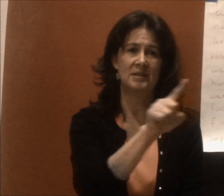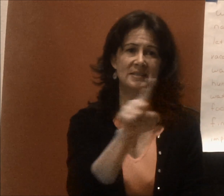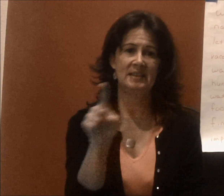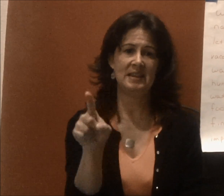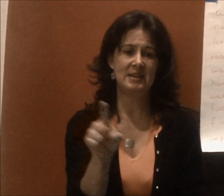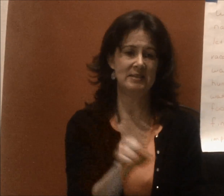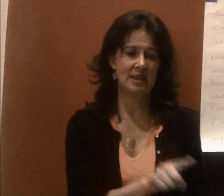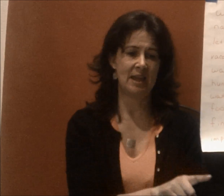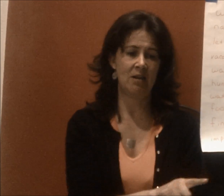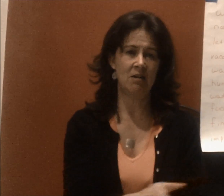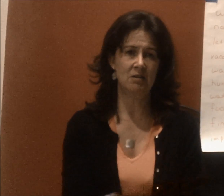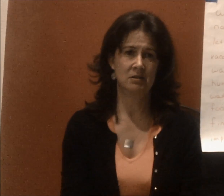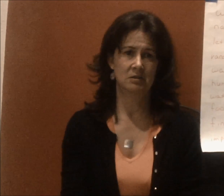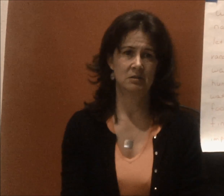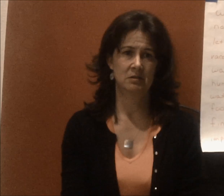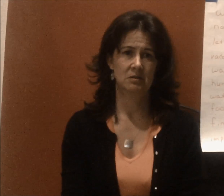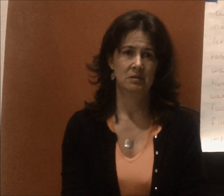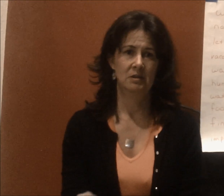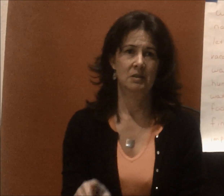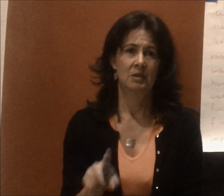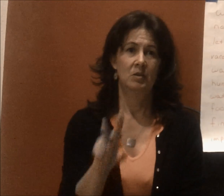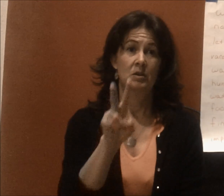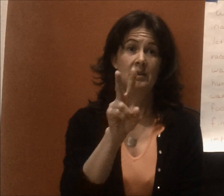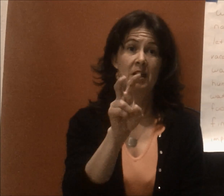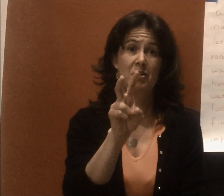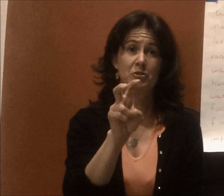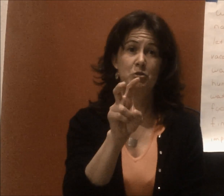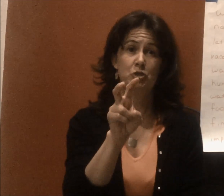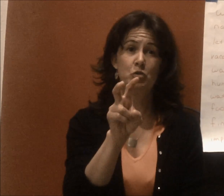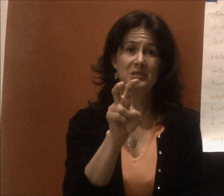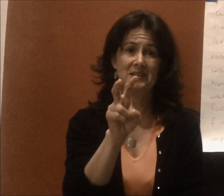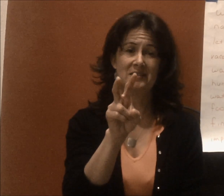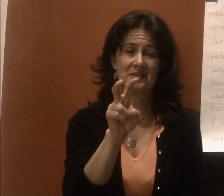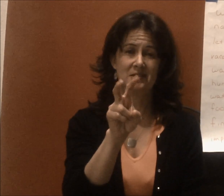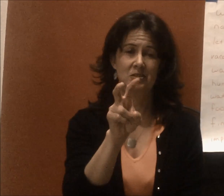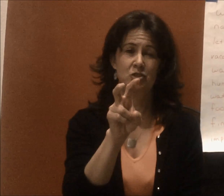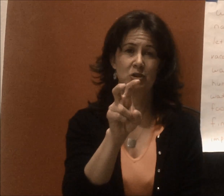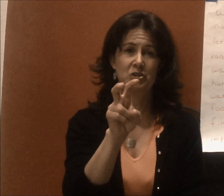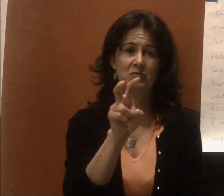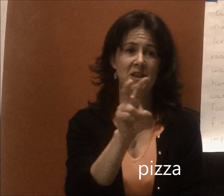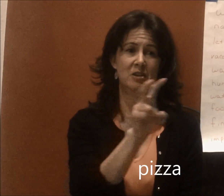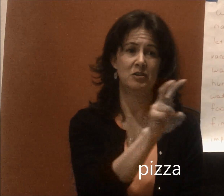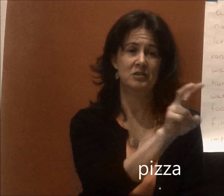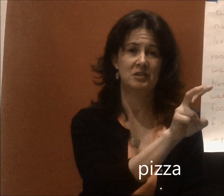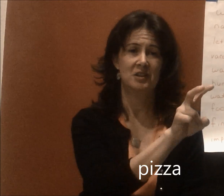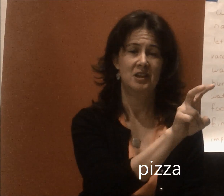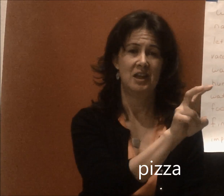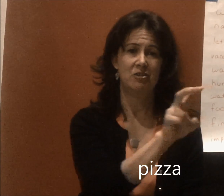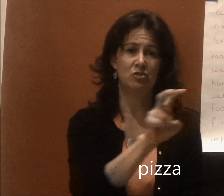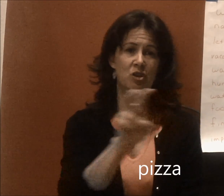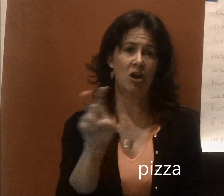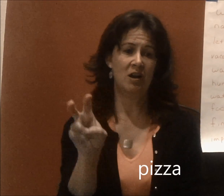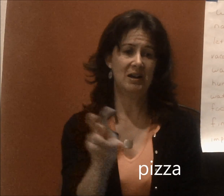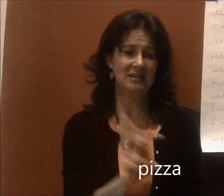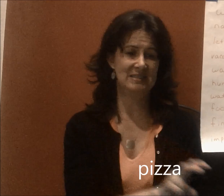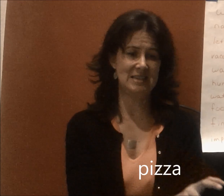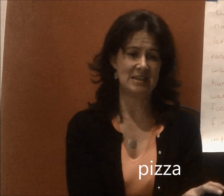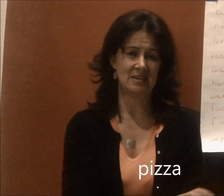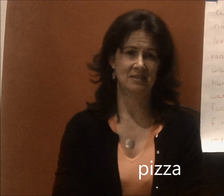a Z in the air. Now you do 2 Z's. You scrunch your fingers and you draw a Z.